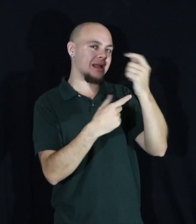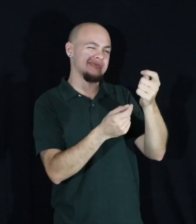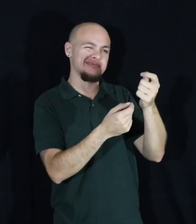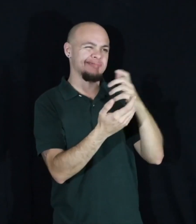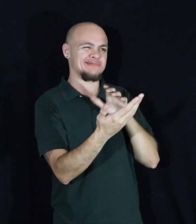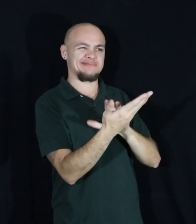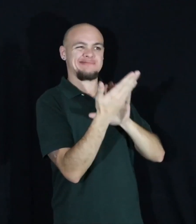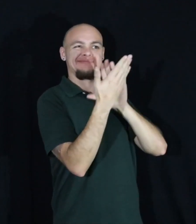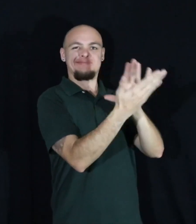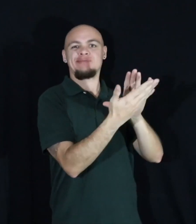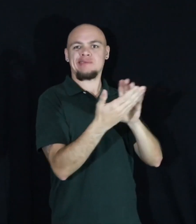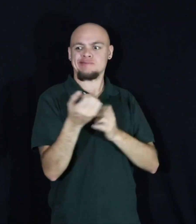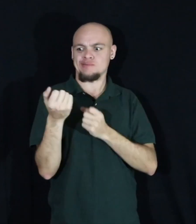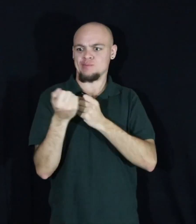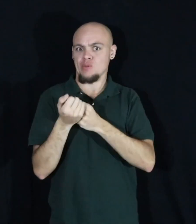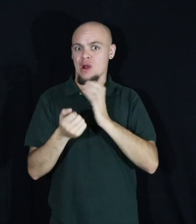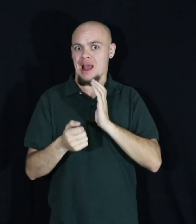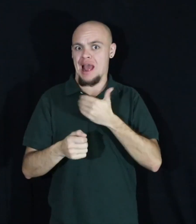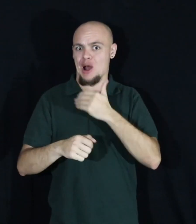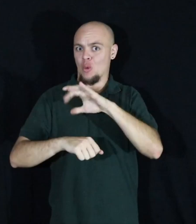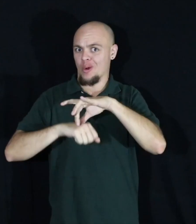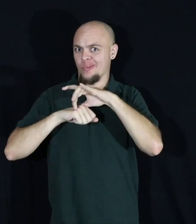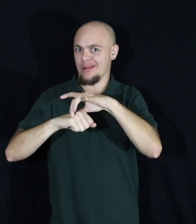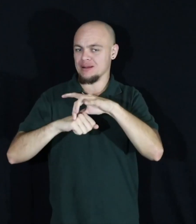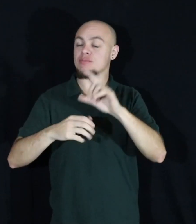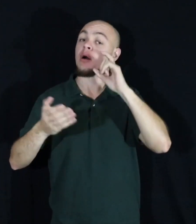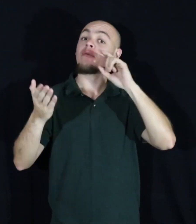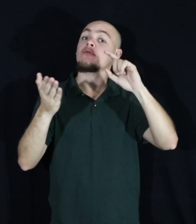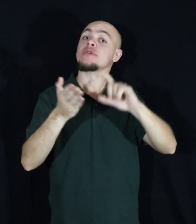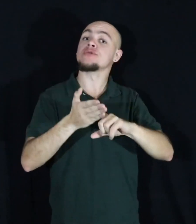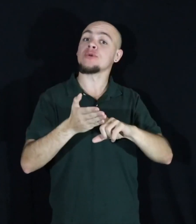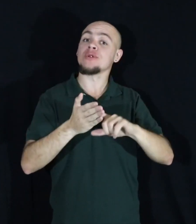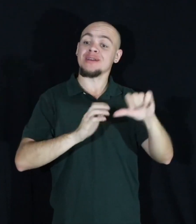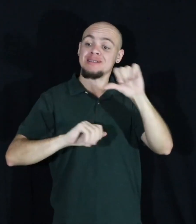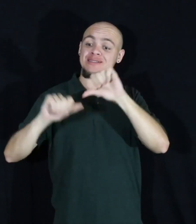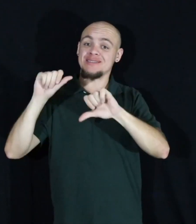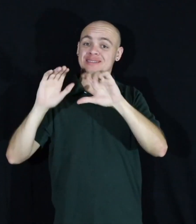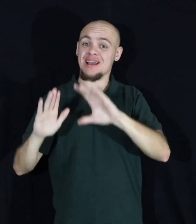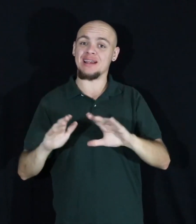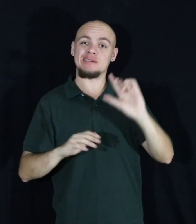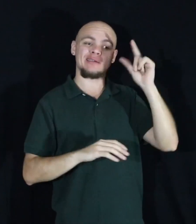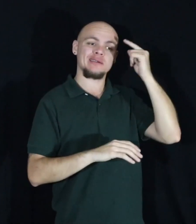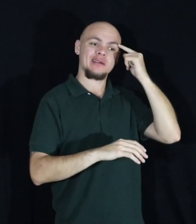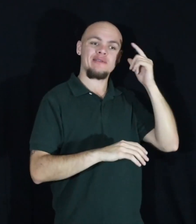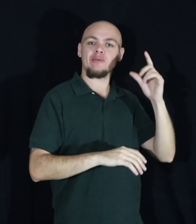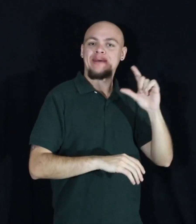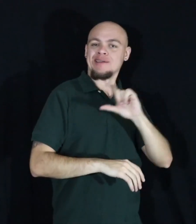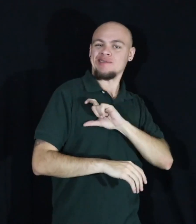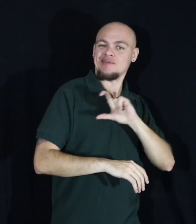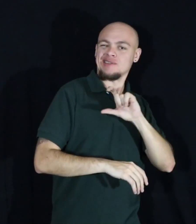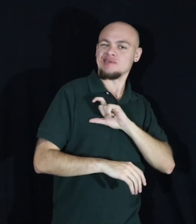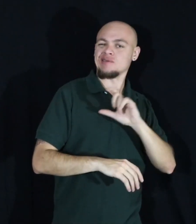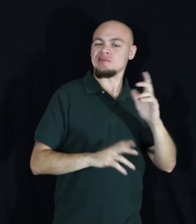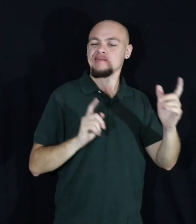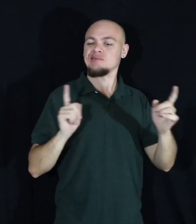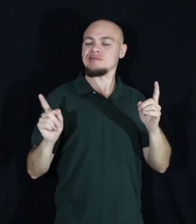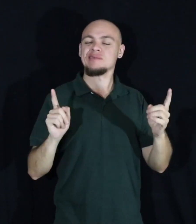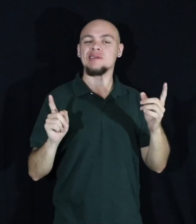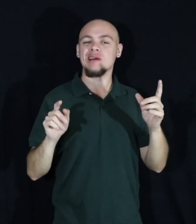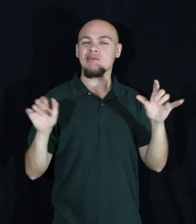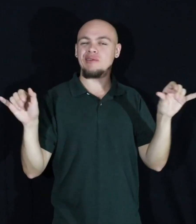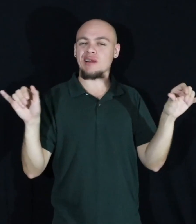planet. But I have noticed that scientists and government officials seem to suffer from something in